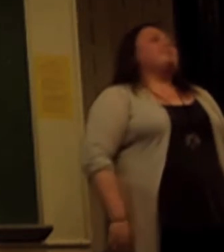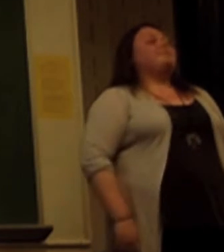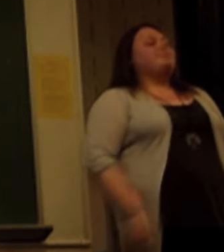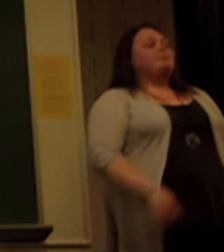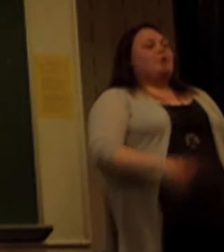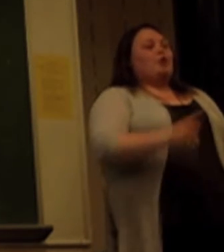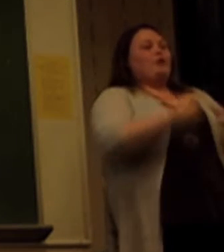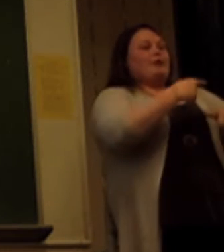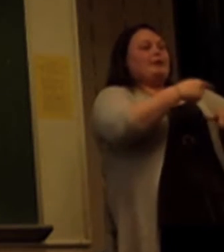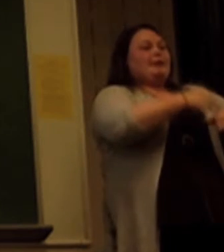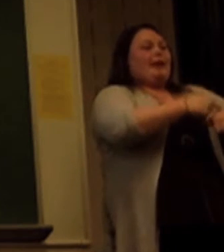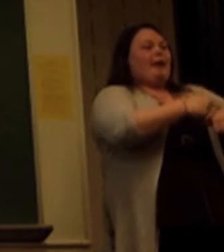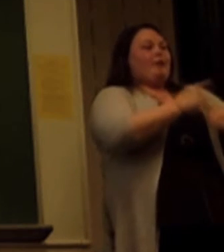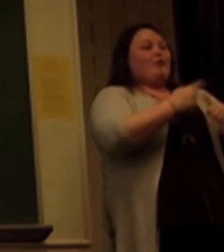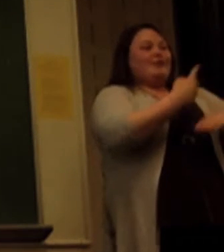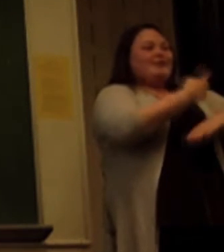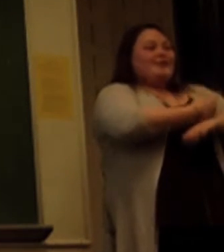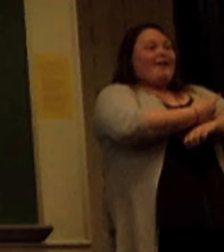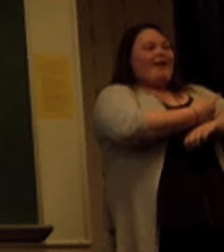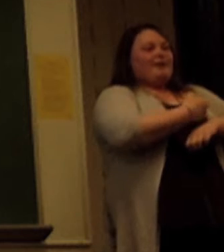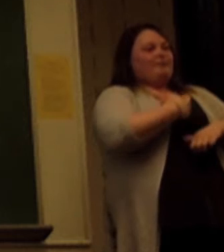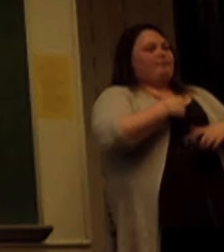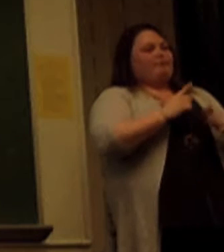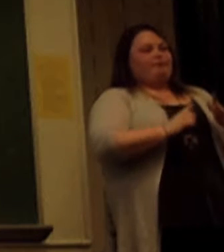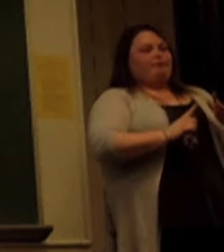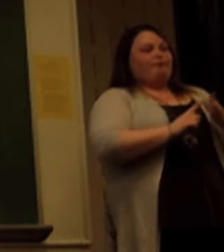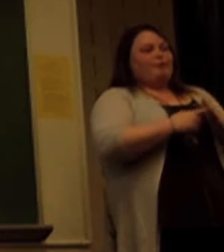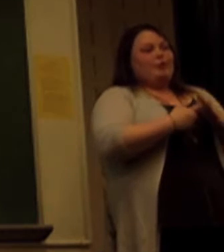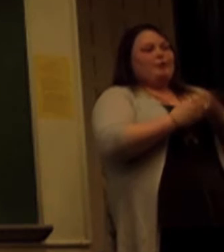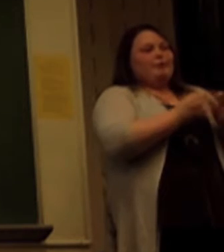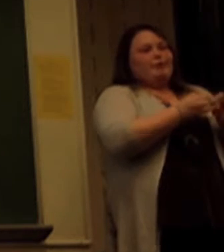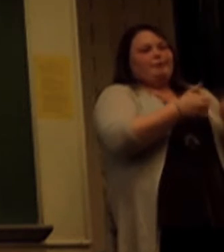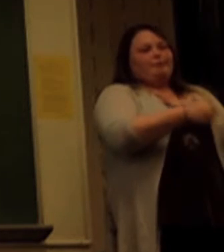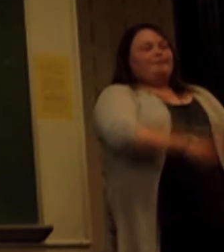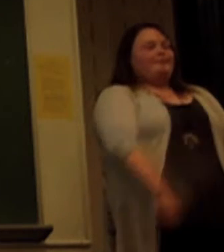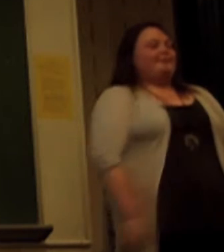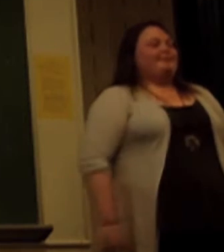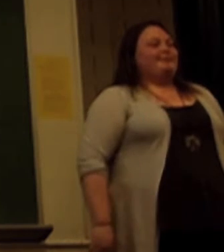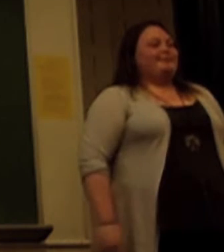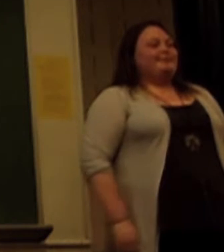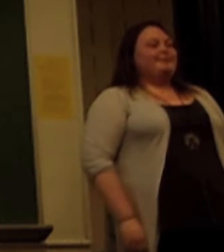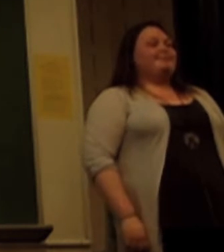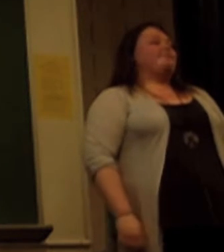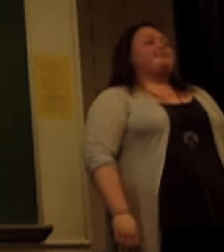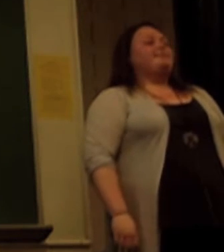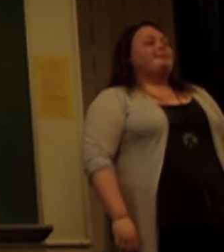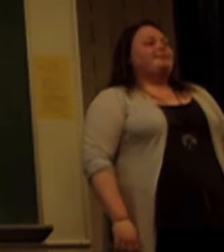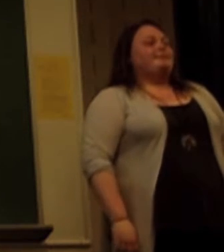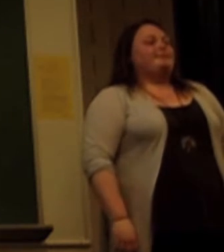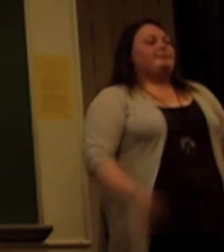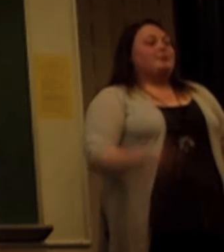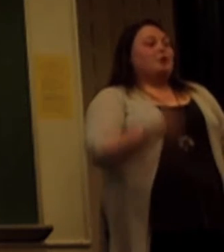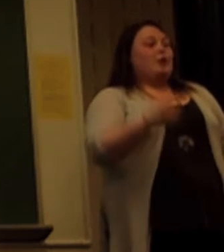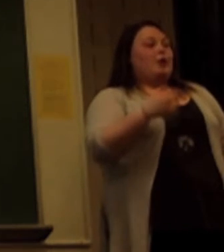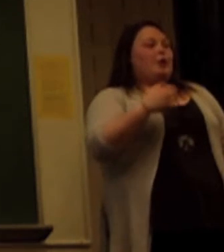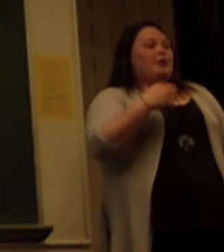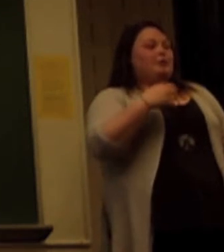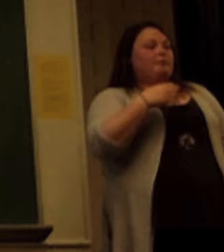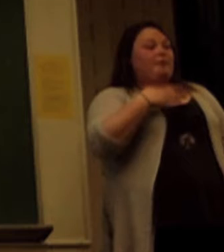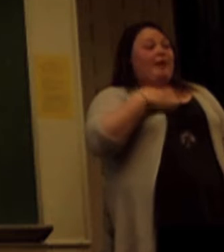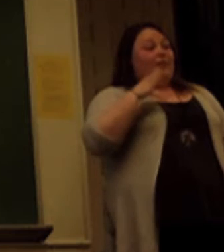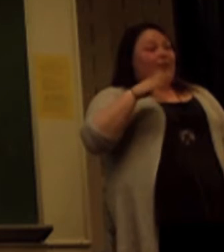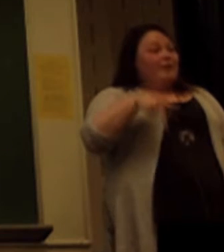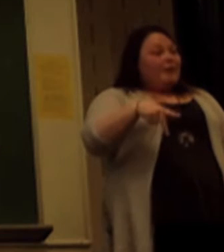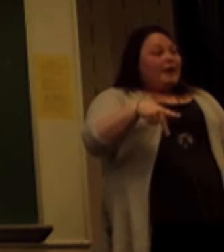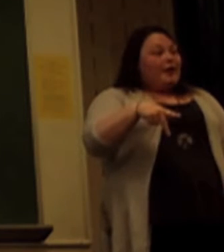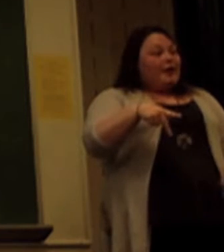hours. I also, before that I started with Barbara, had a little bit of overlap with my field period, which was in an educational setting, and I had ended up being